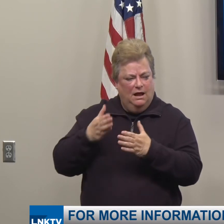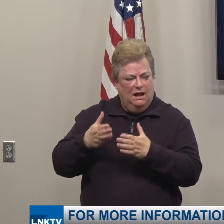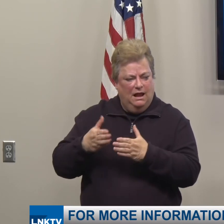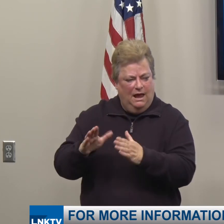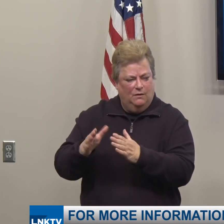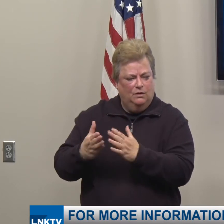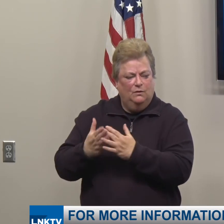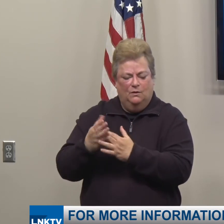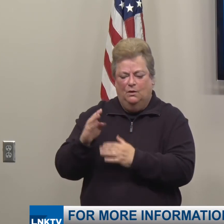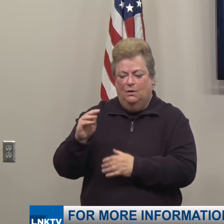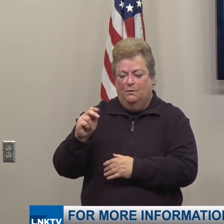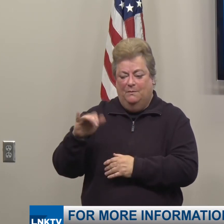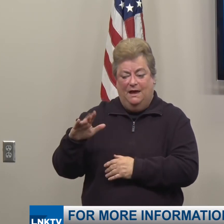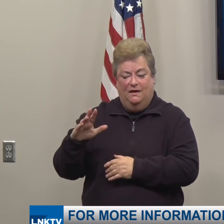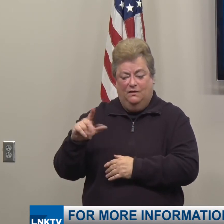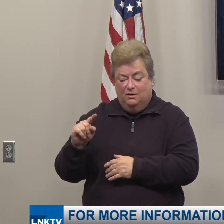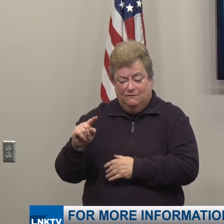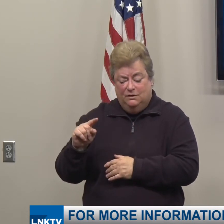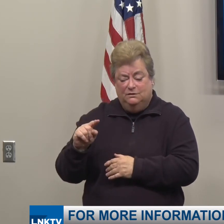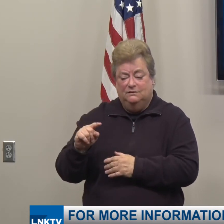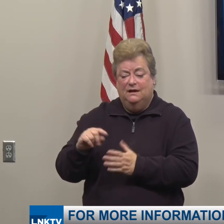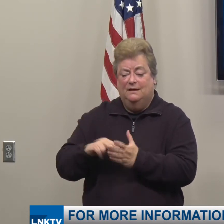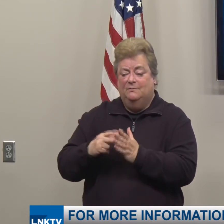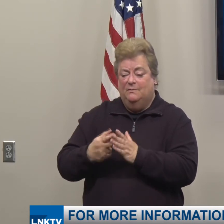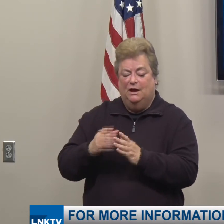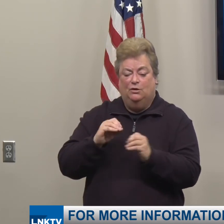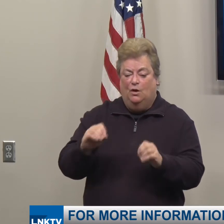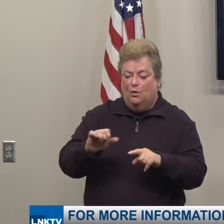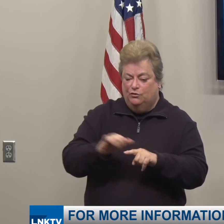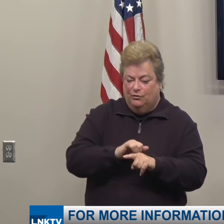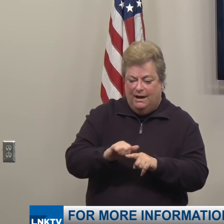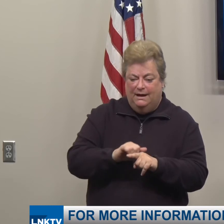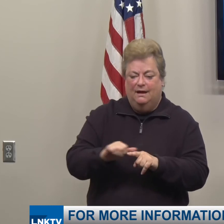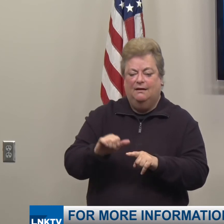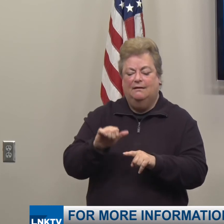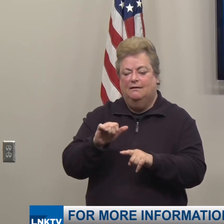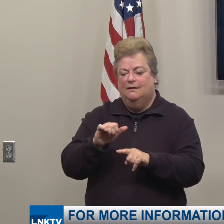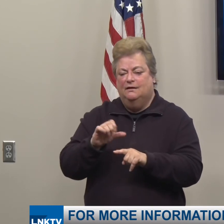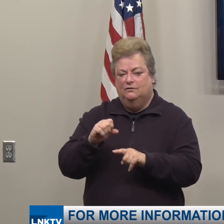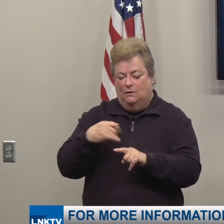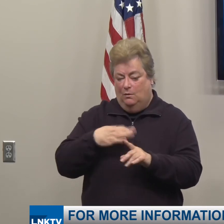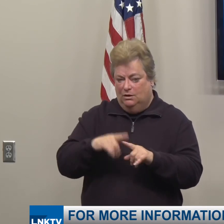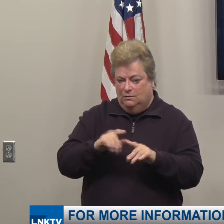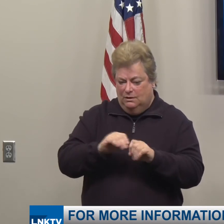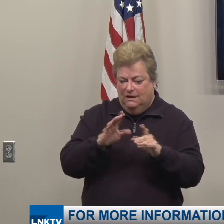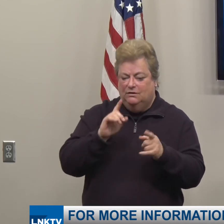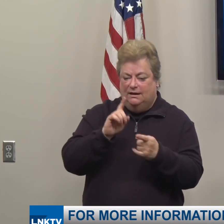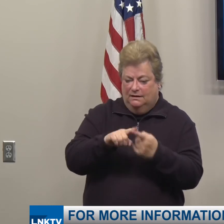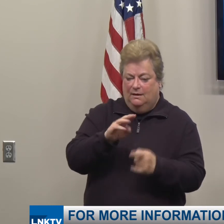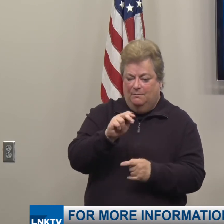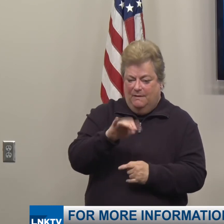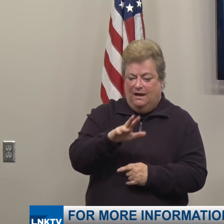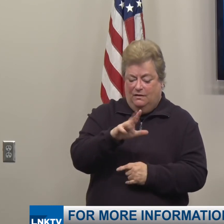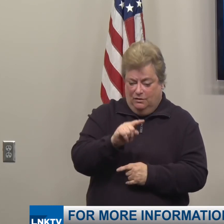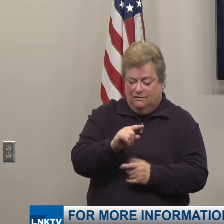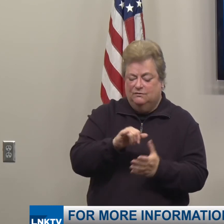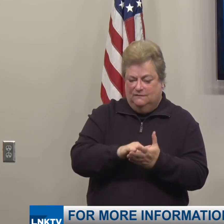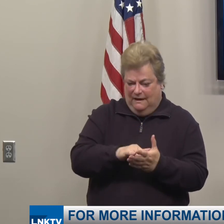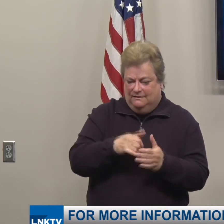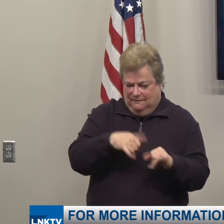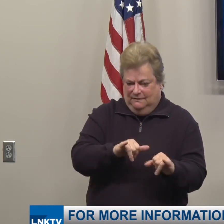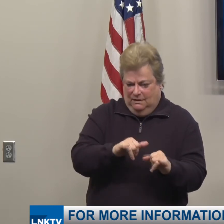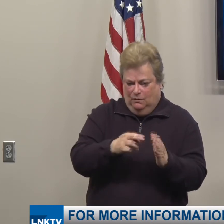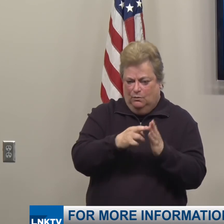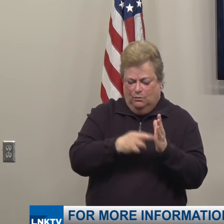May 31st. And that means no team organized training, practice, or group exercise program. So I just want to clarify through May 31st, that's still the